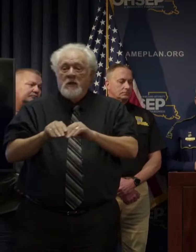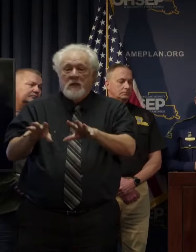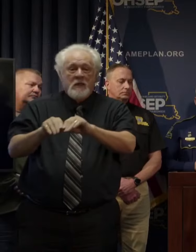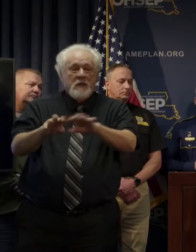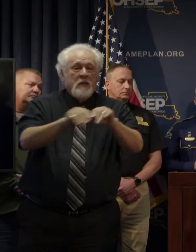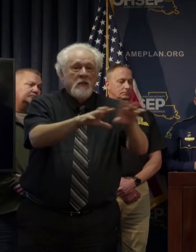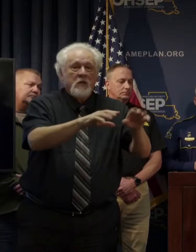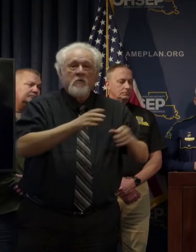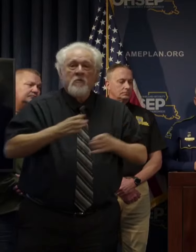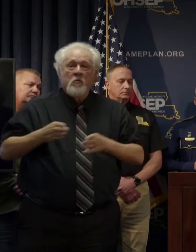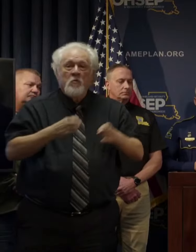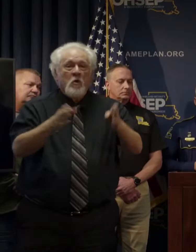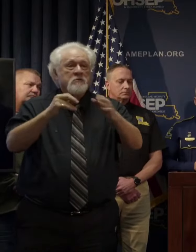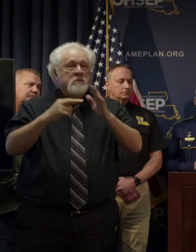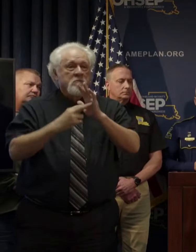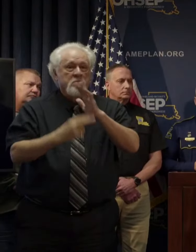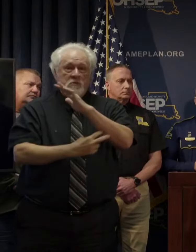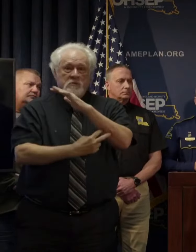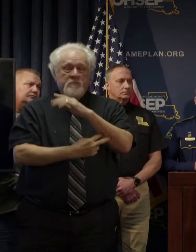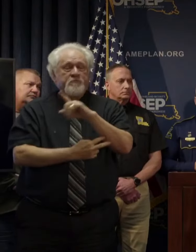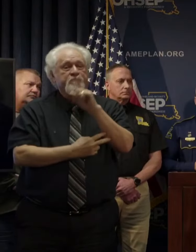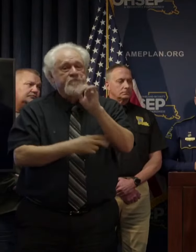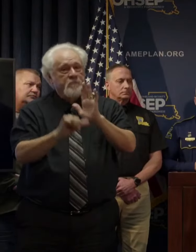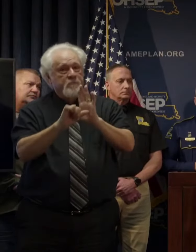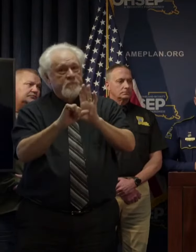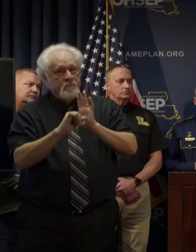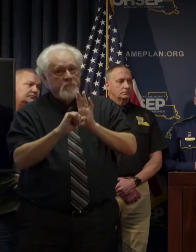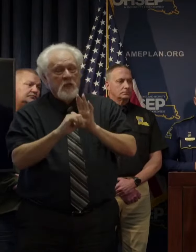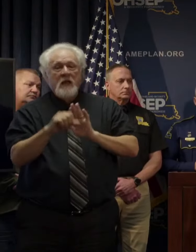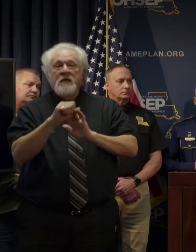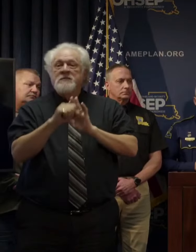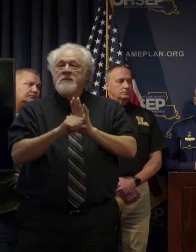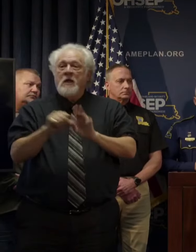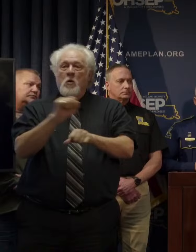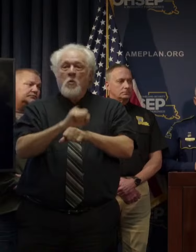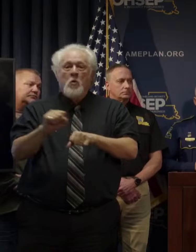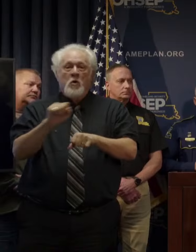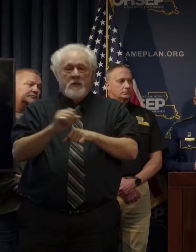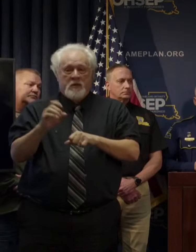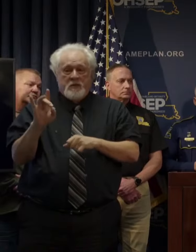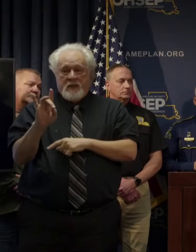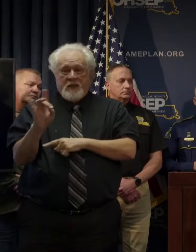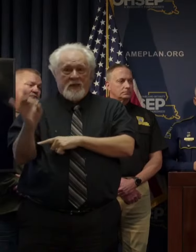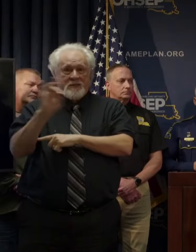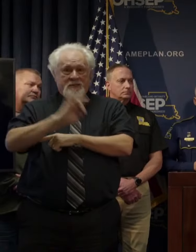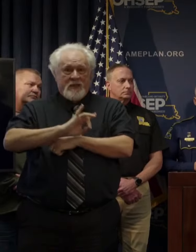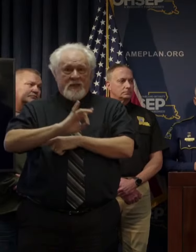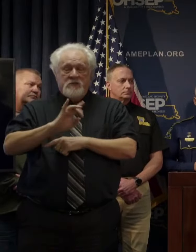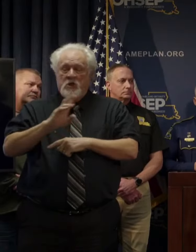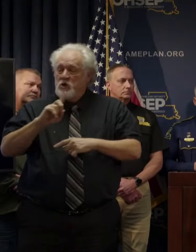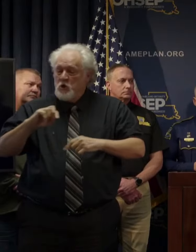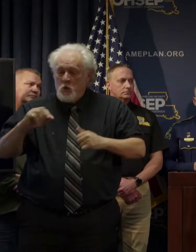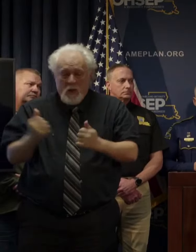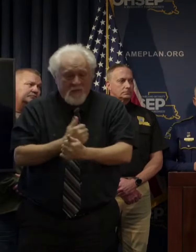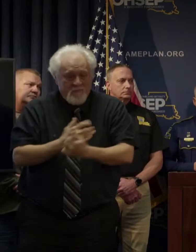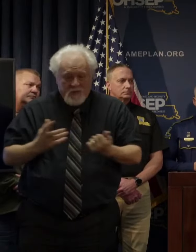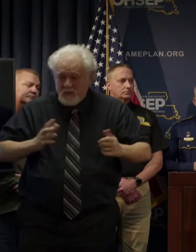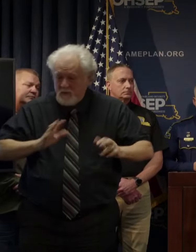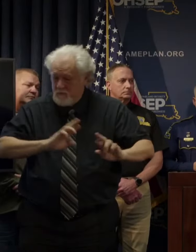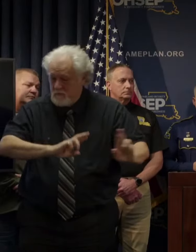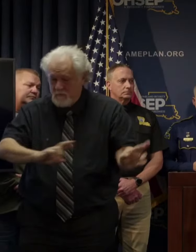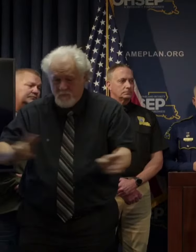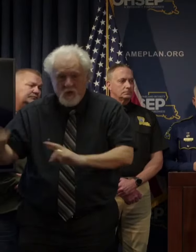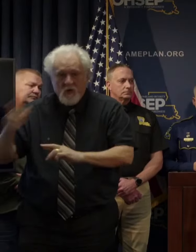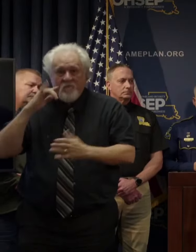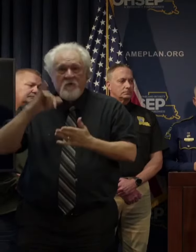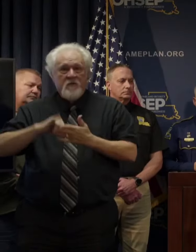and the bridges. Let me emphasize this. The state has been working for over 8 days to do everything in its power to prepare for